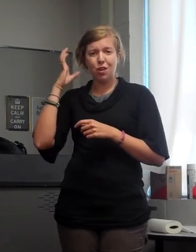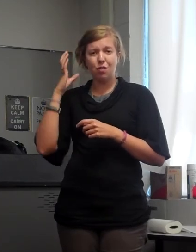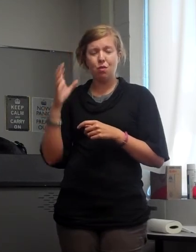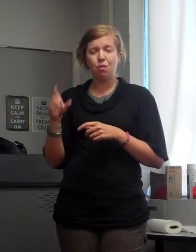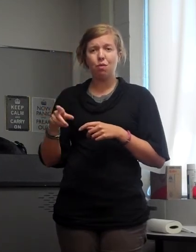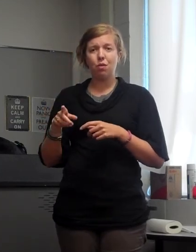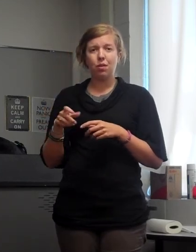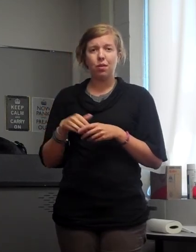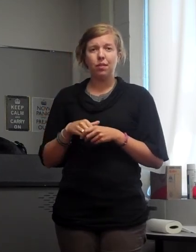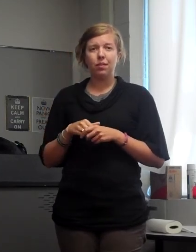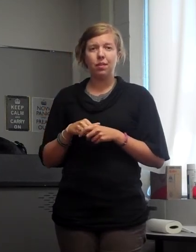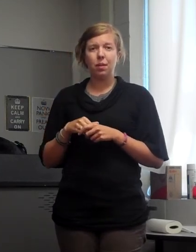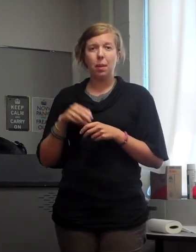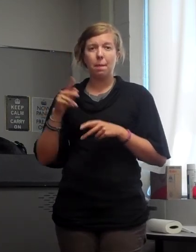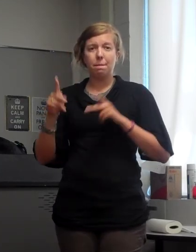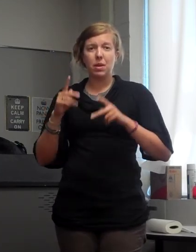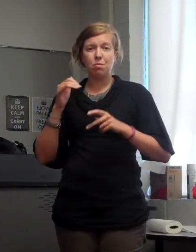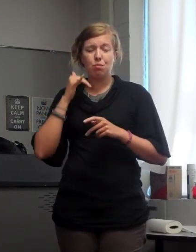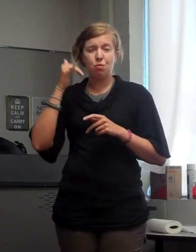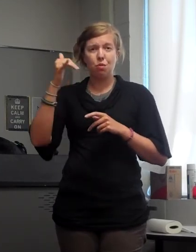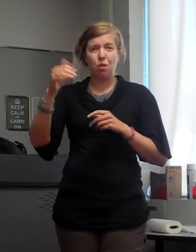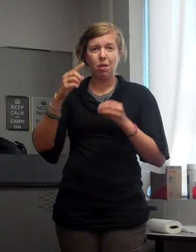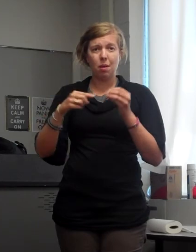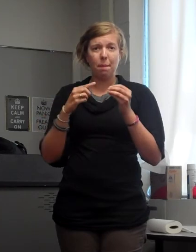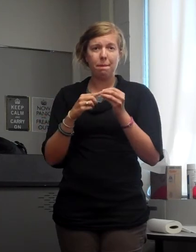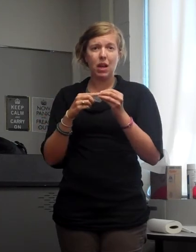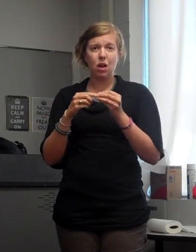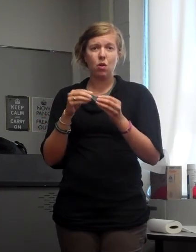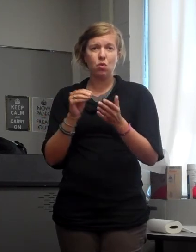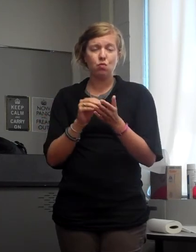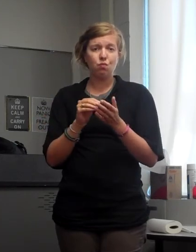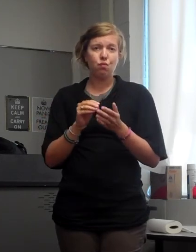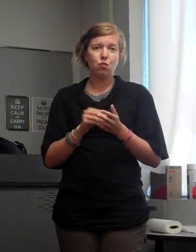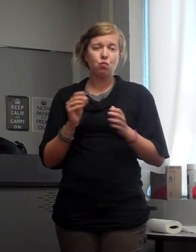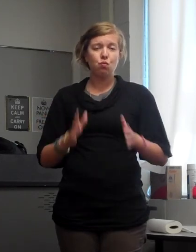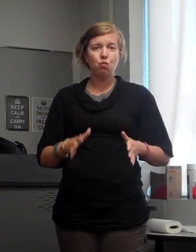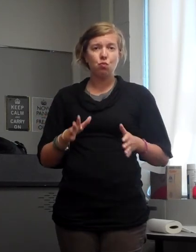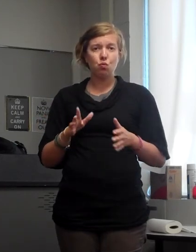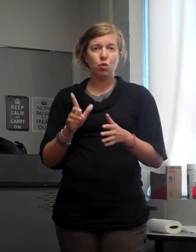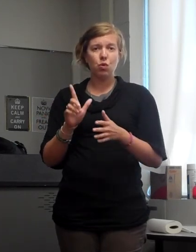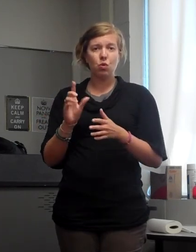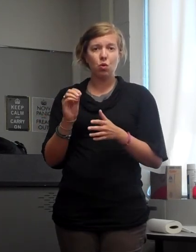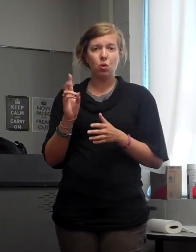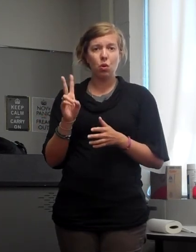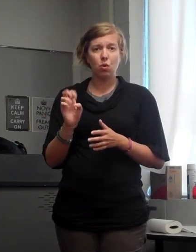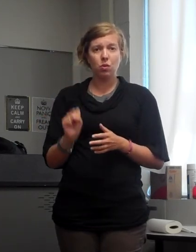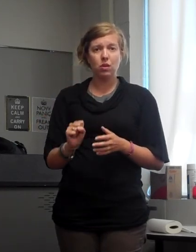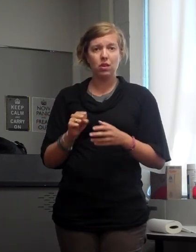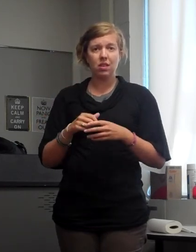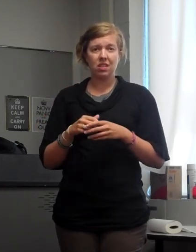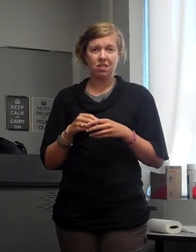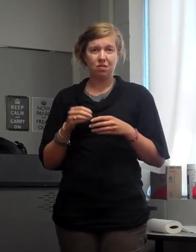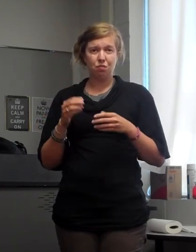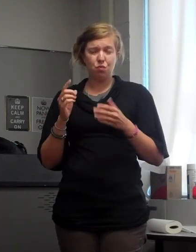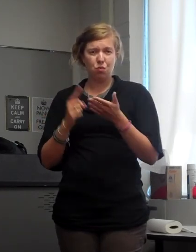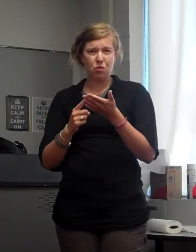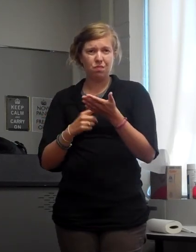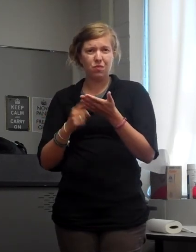huge debt is usually student loans. Can you address how he feels about that? And I actually, 20-year-old would just ask me to co-sign